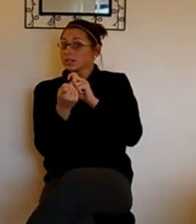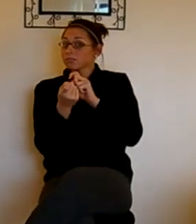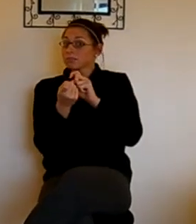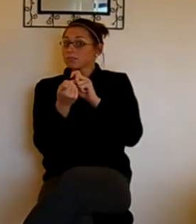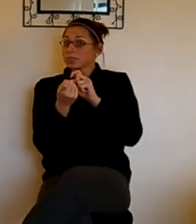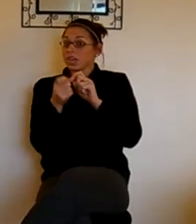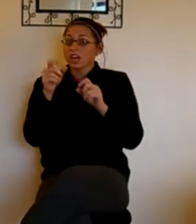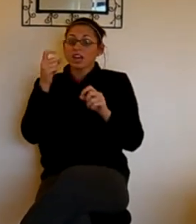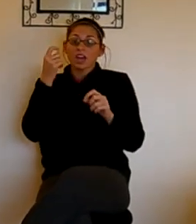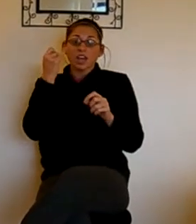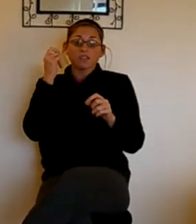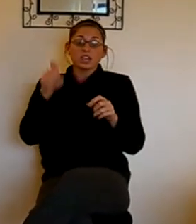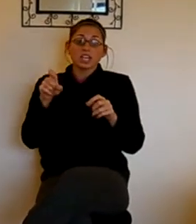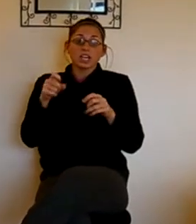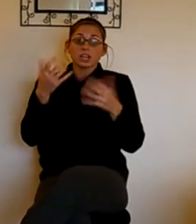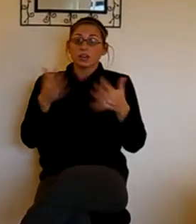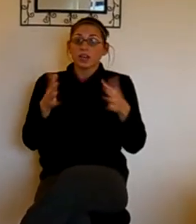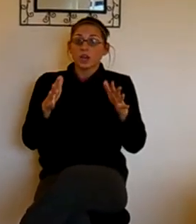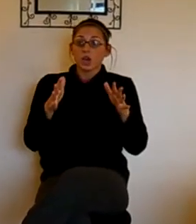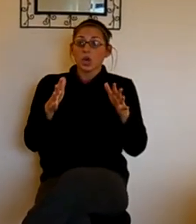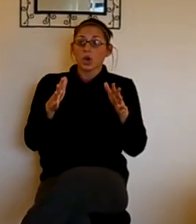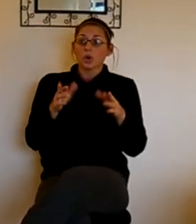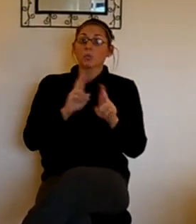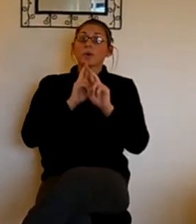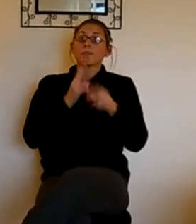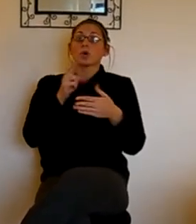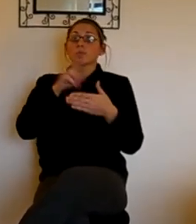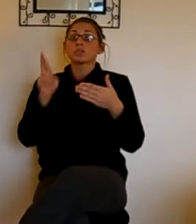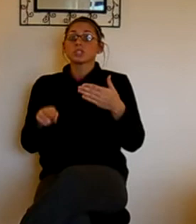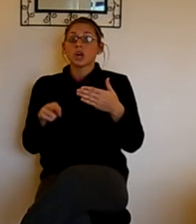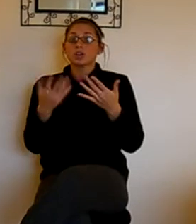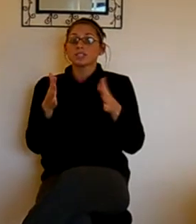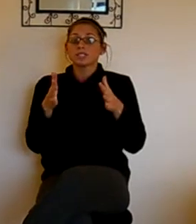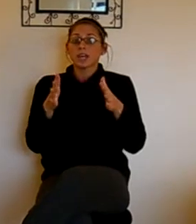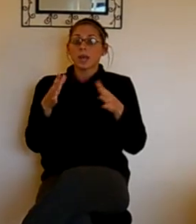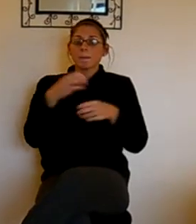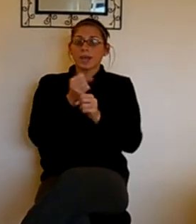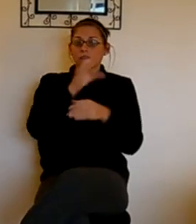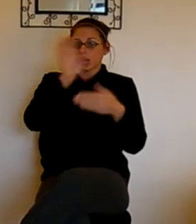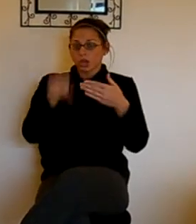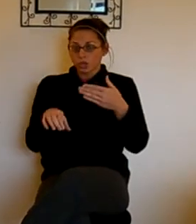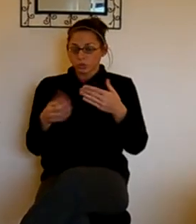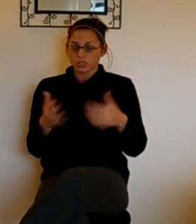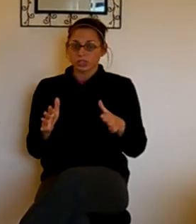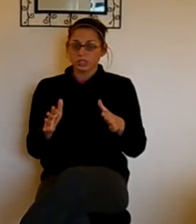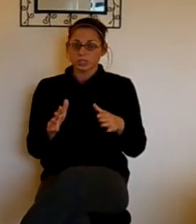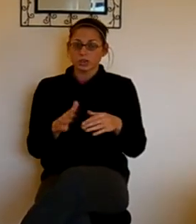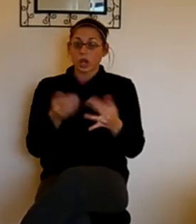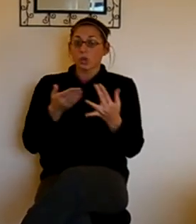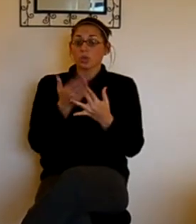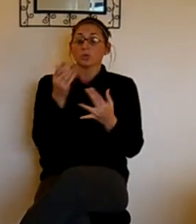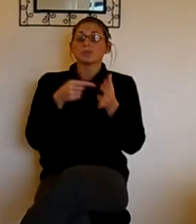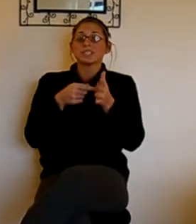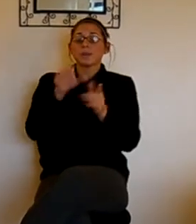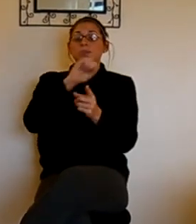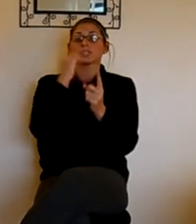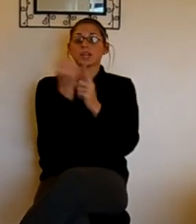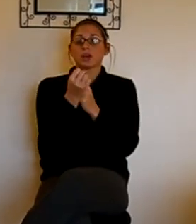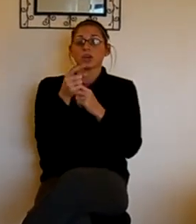needed, reporting your results, and drawing conclusions. So we're going to go through a sample scenario, and you'll see how all of